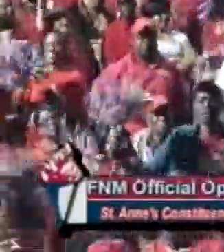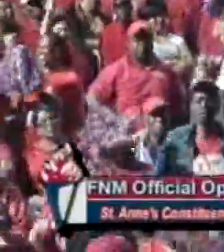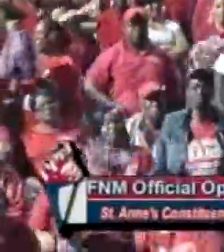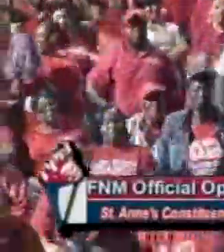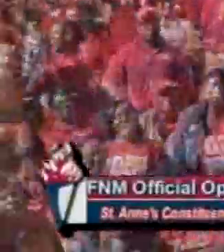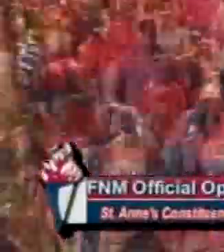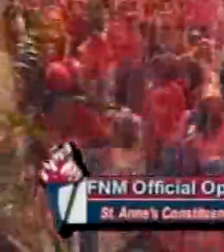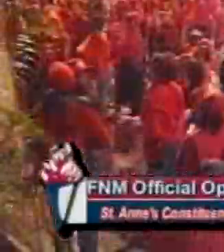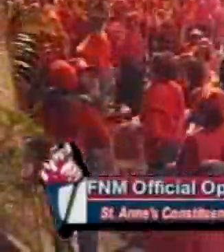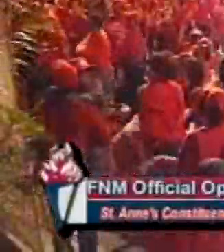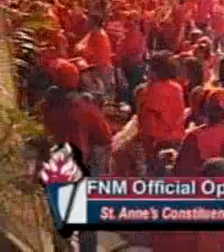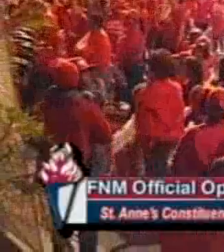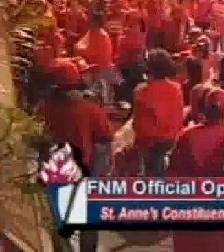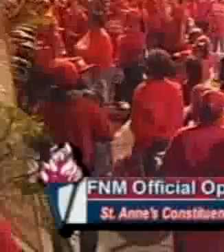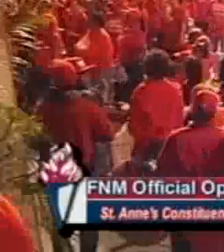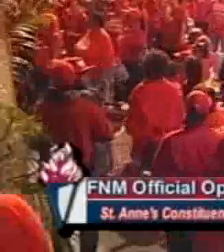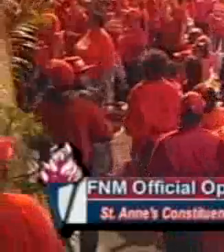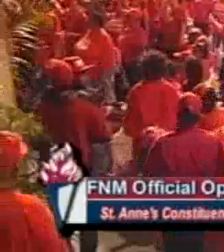But